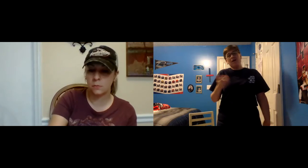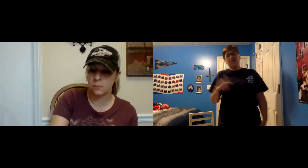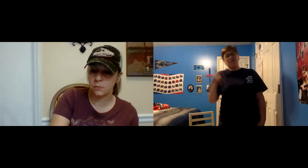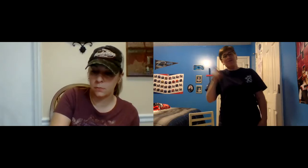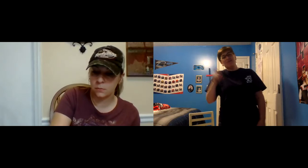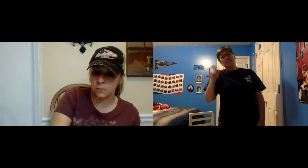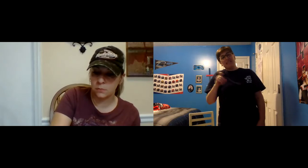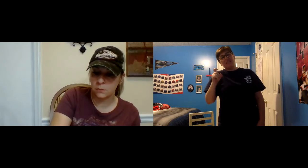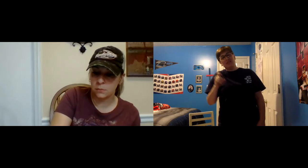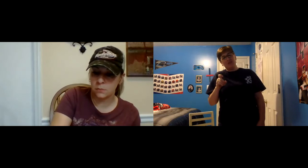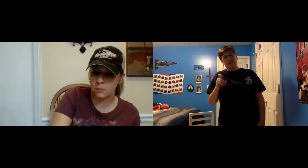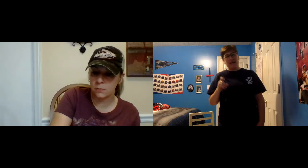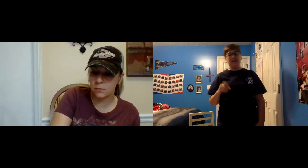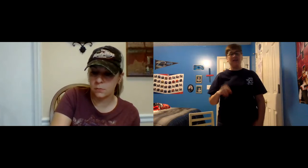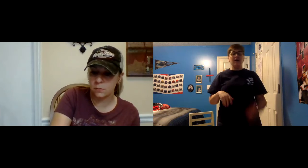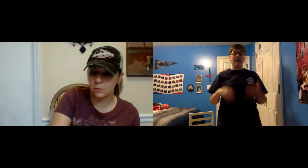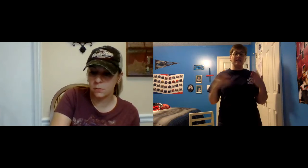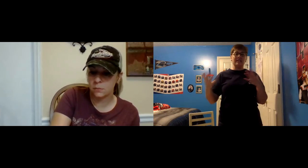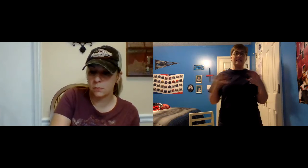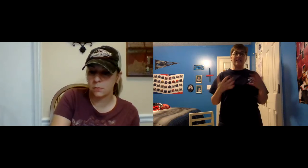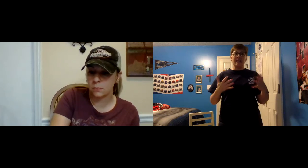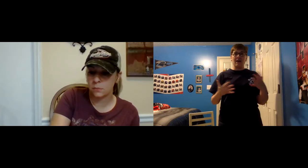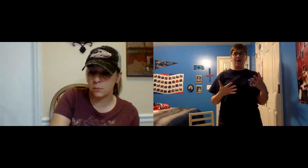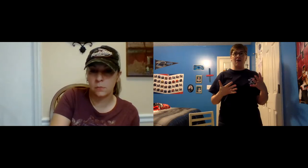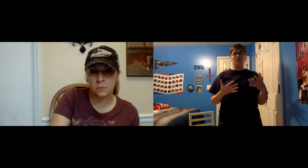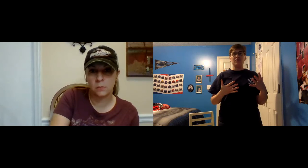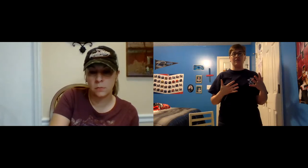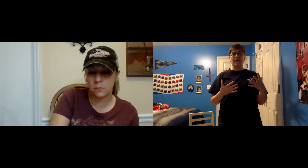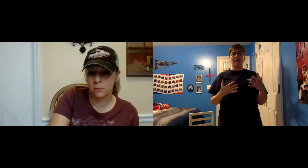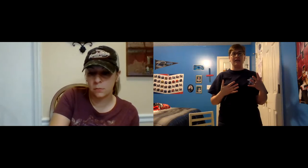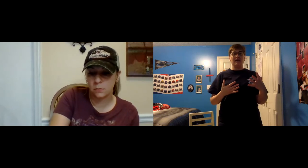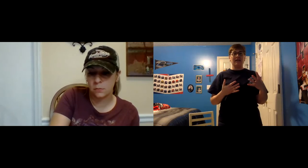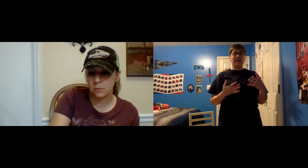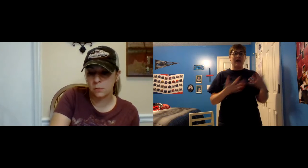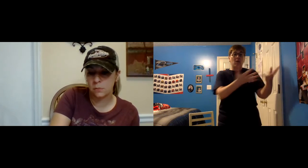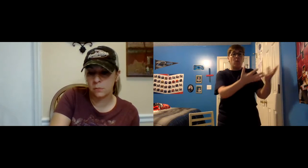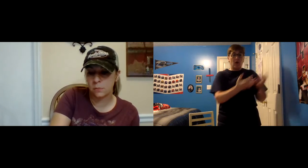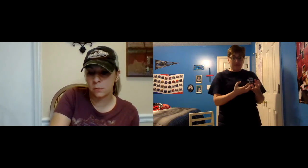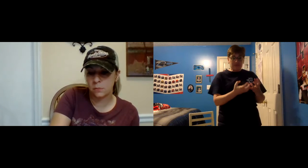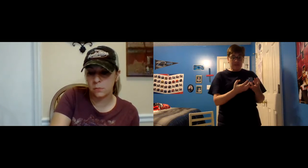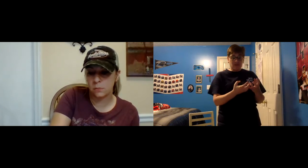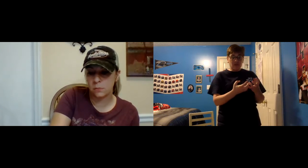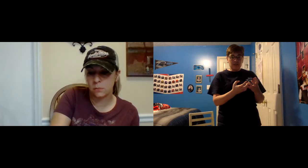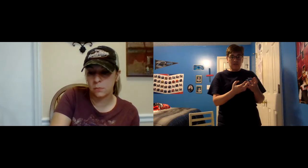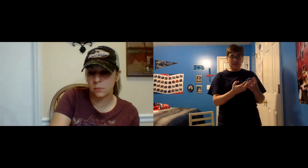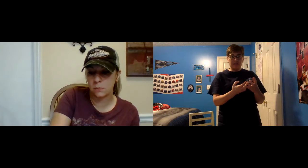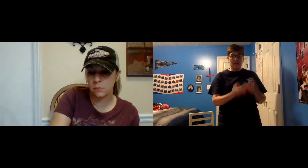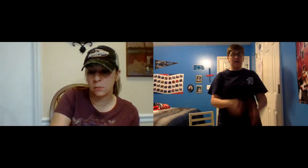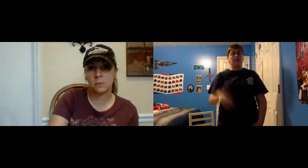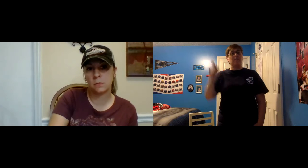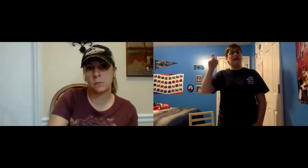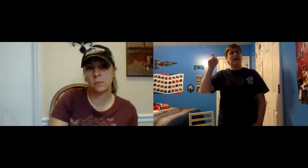like, well, you don't really need to do that. Instead of you saying, like, I want this for